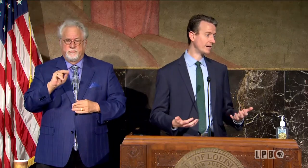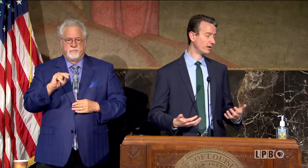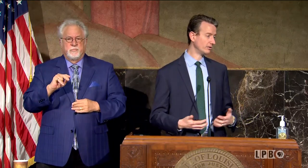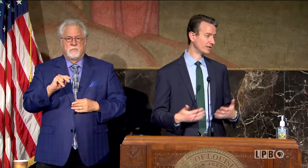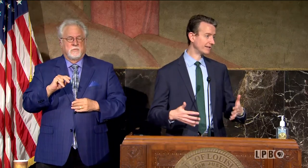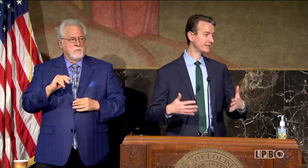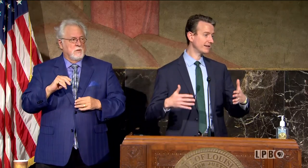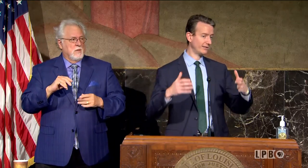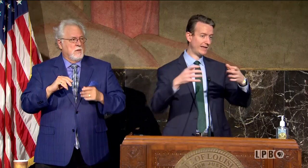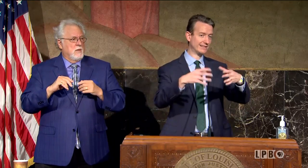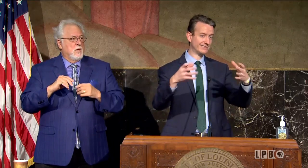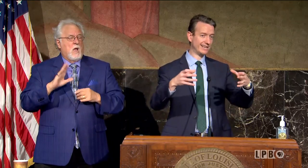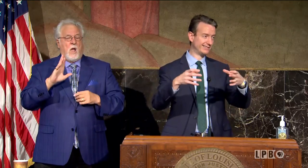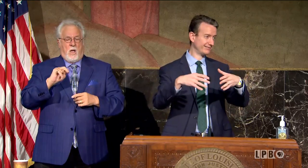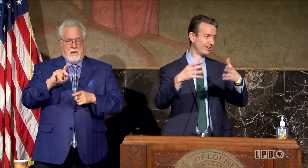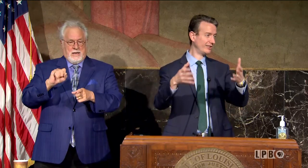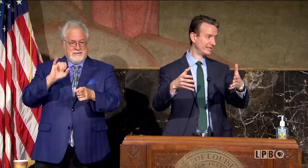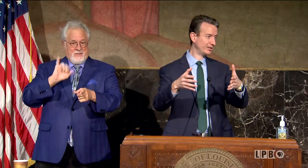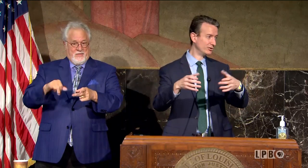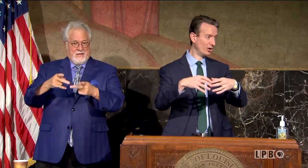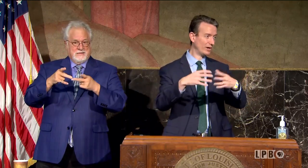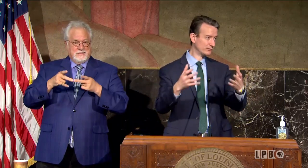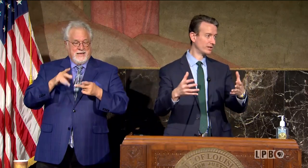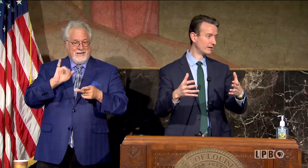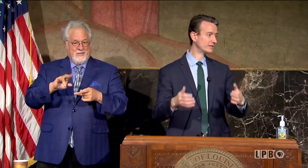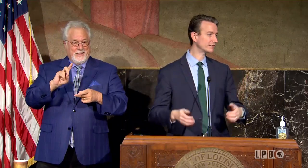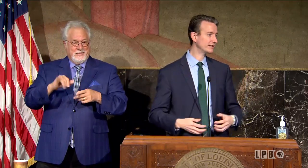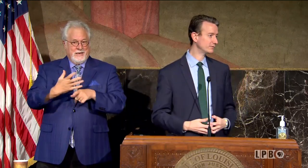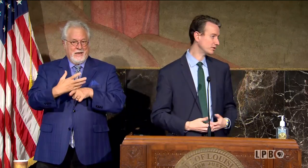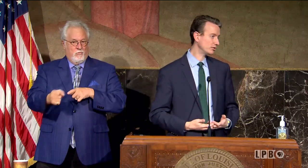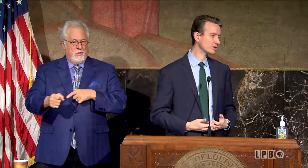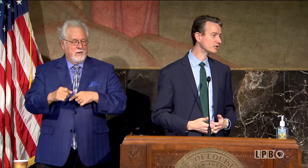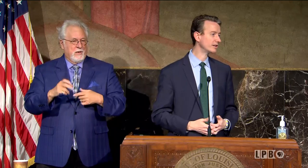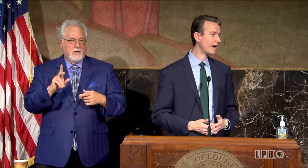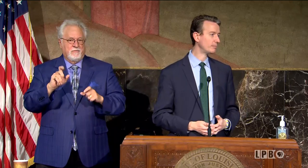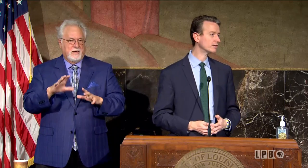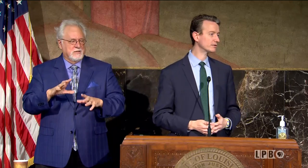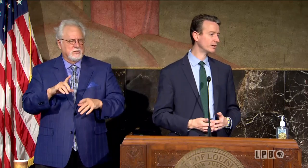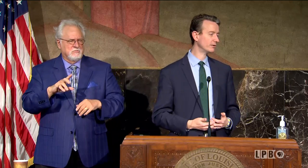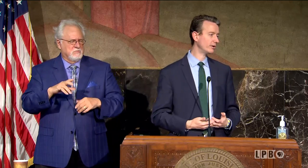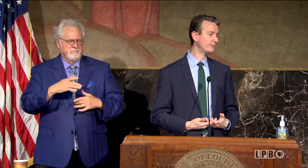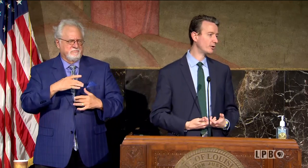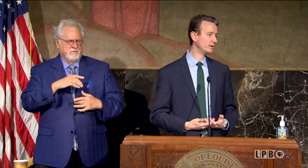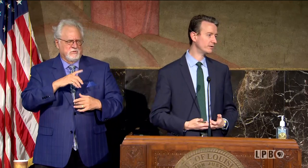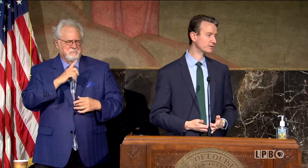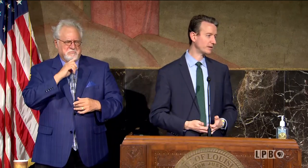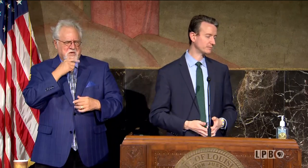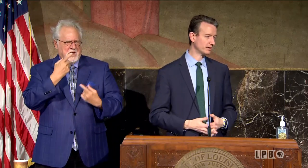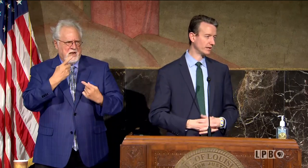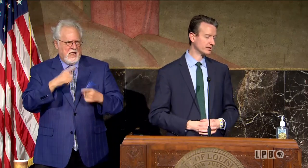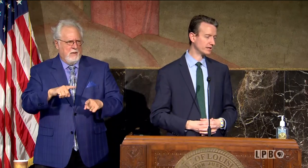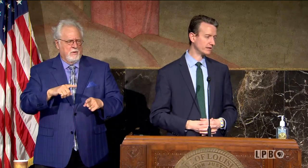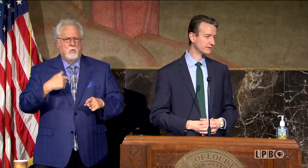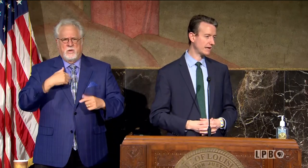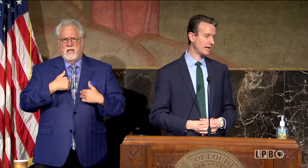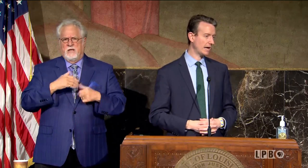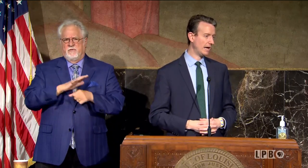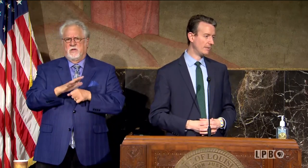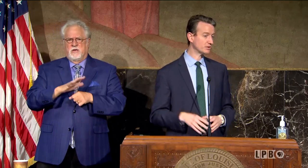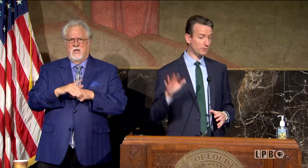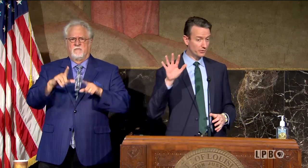away, to my knowledge, unless that site on the day that you go has run out of test kits, which usually shouldn't happen because we have a fair bit of those specimen collection